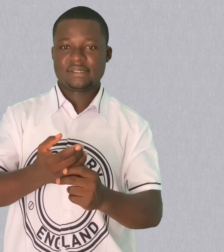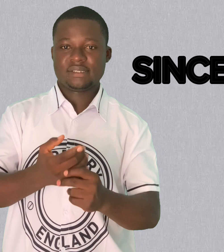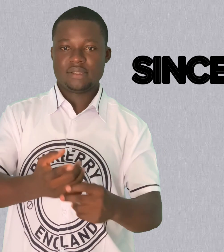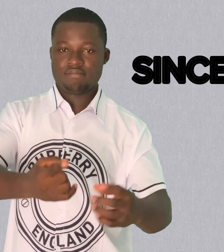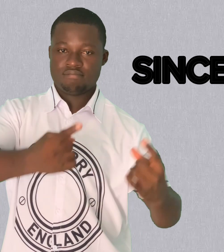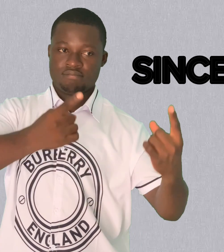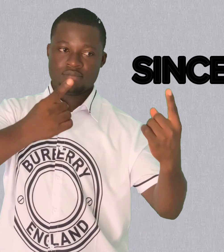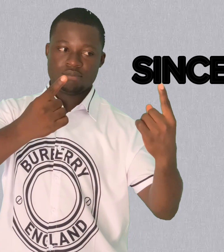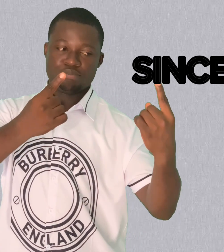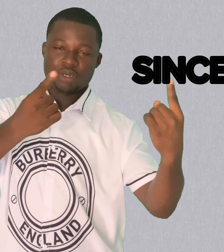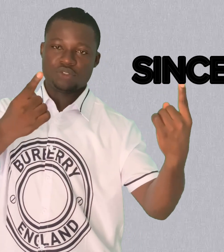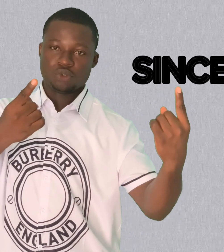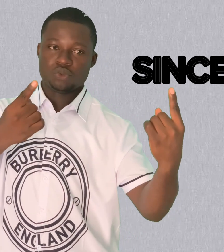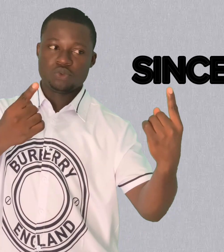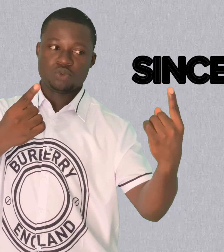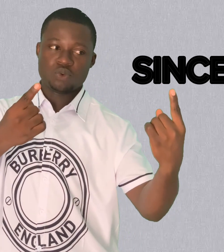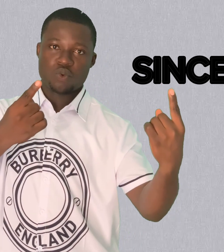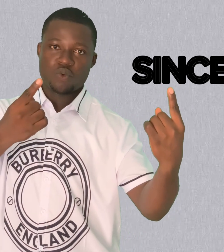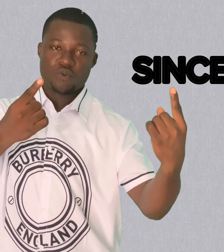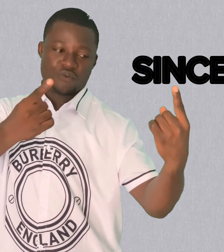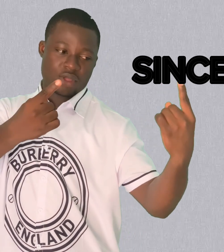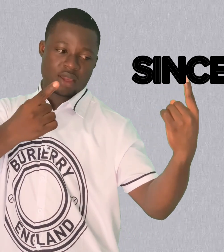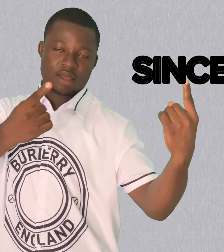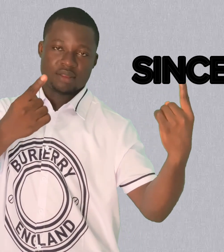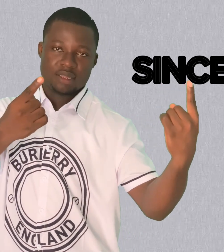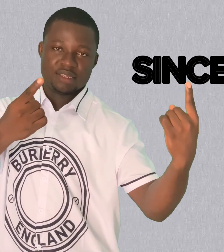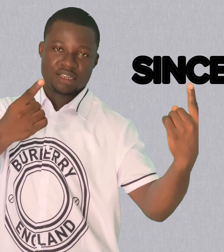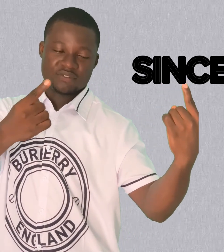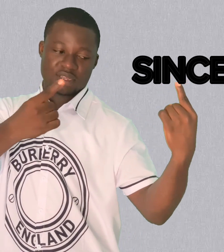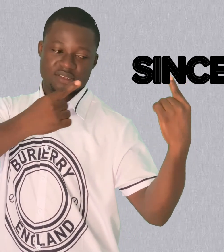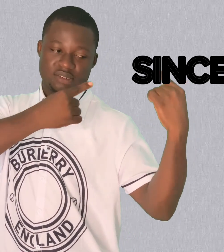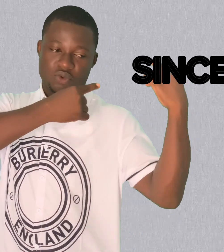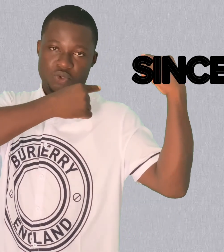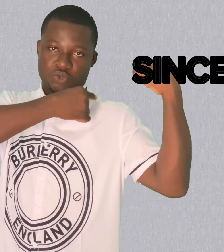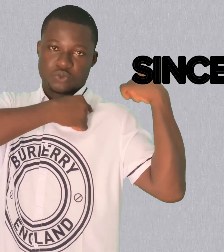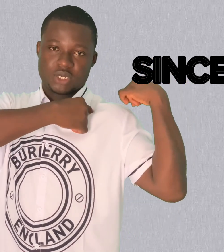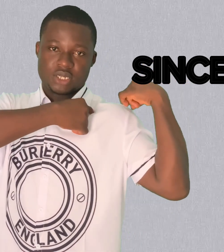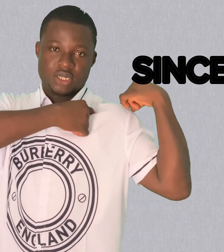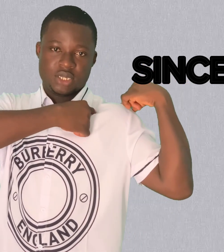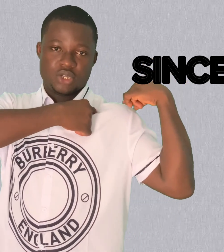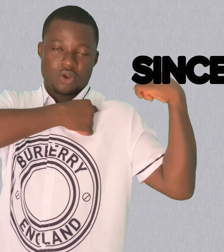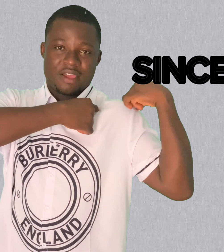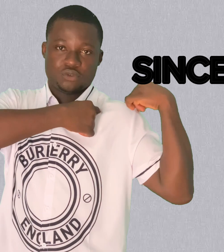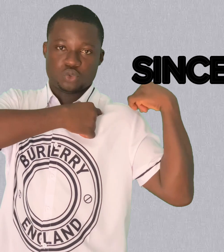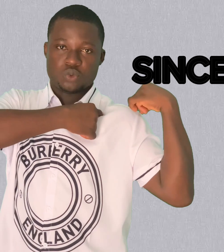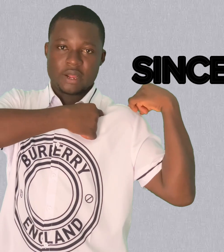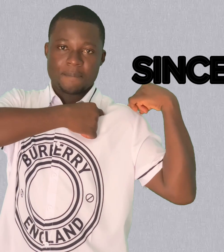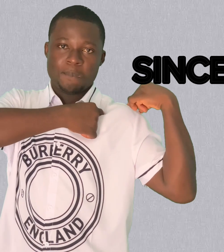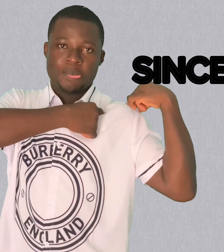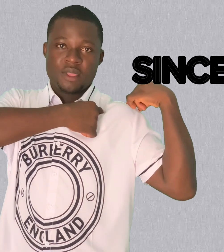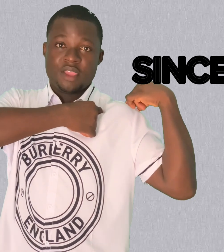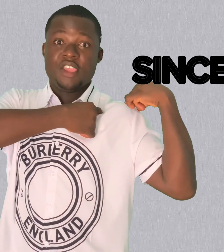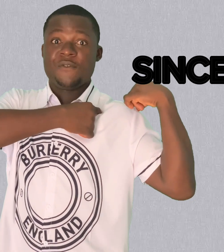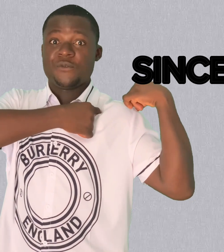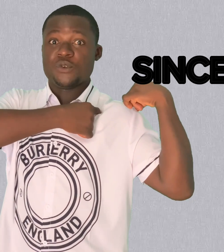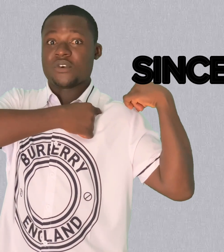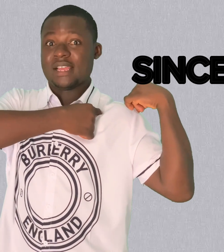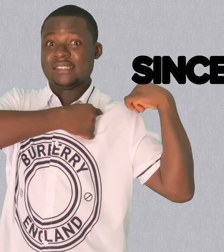Since. Place your two index fingers on your shoulder, your left shoulder. If your right hand